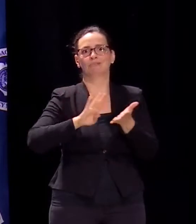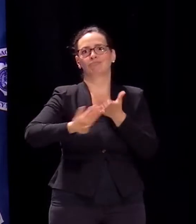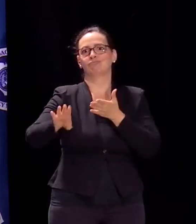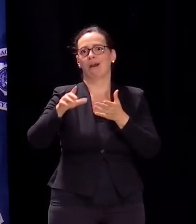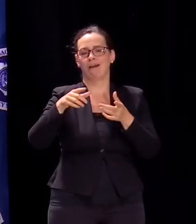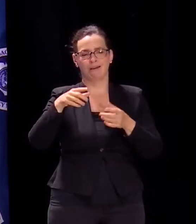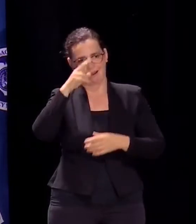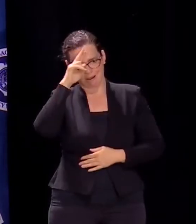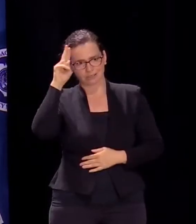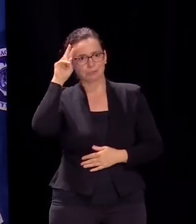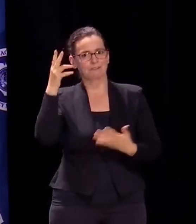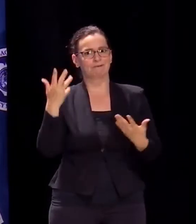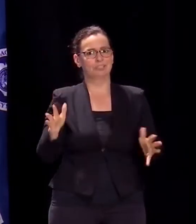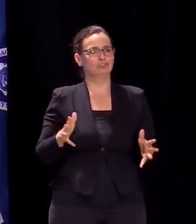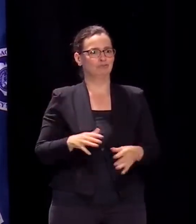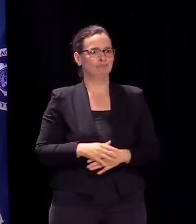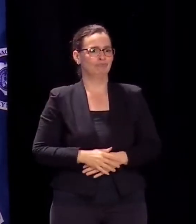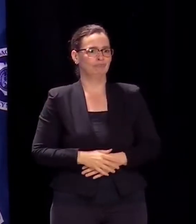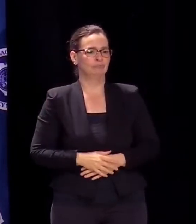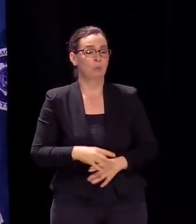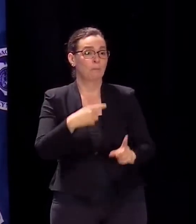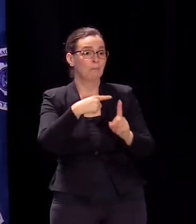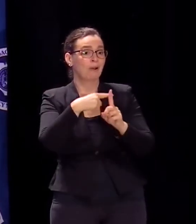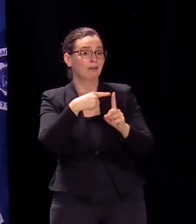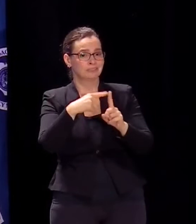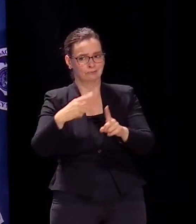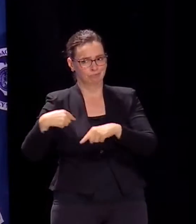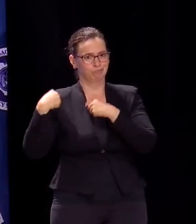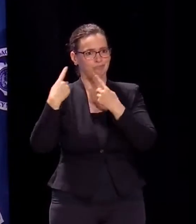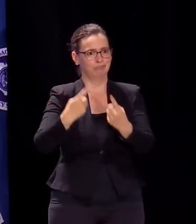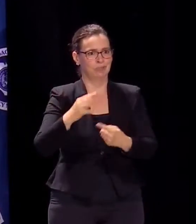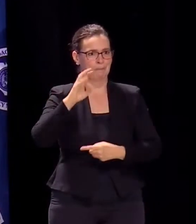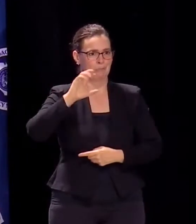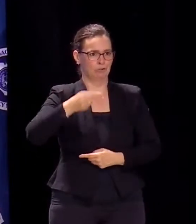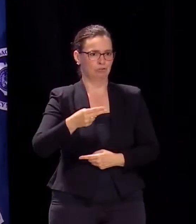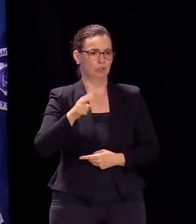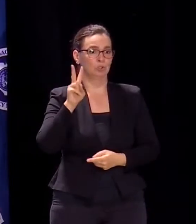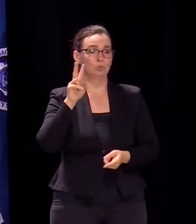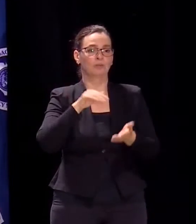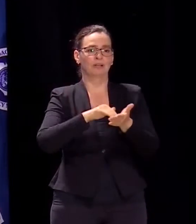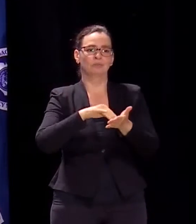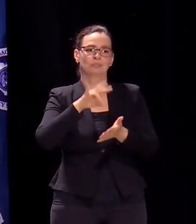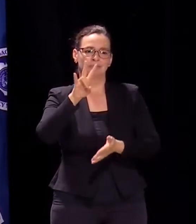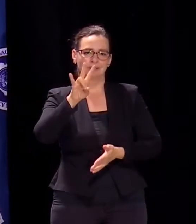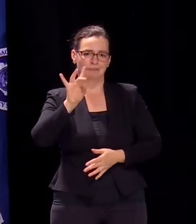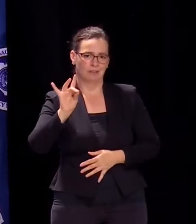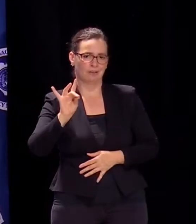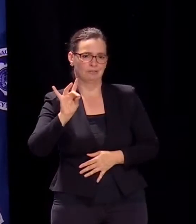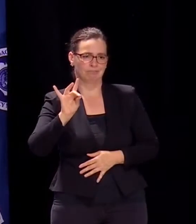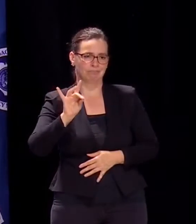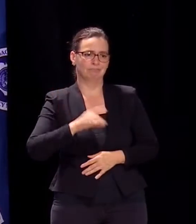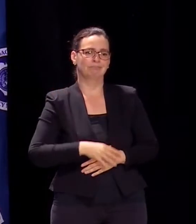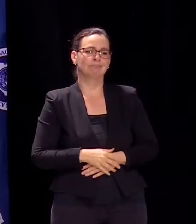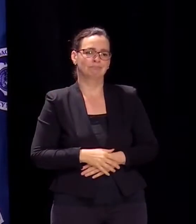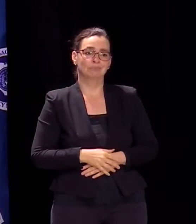March 16th, we now have 2,708 positive cases. That's 12 new